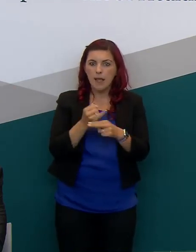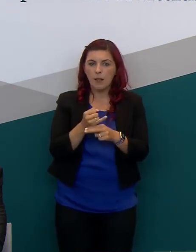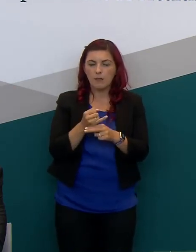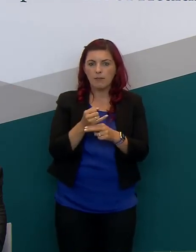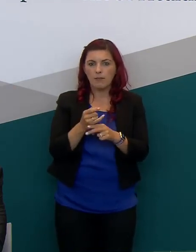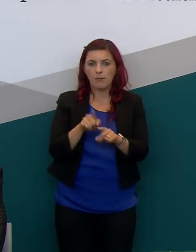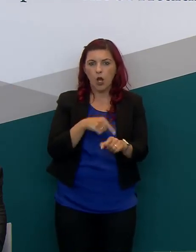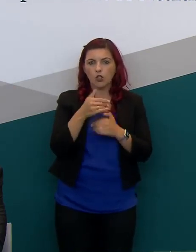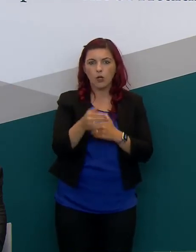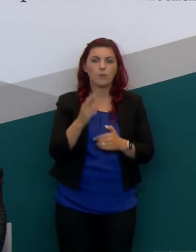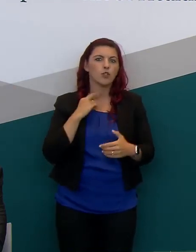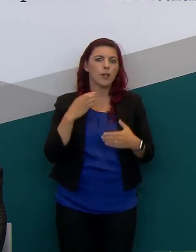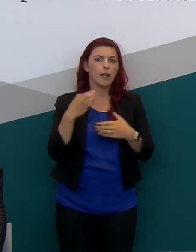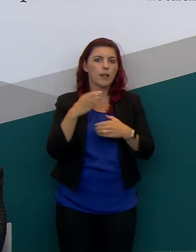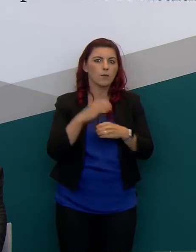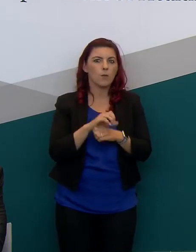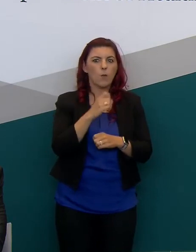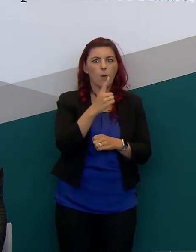been